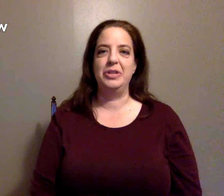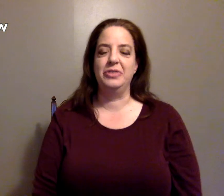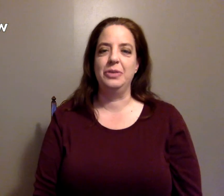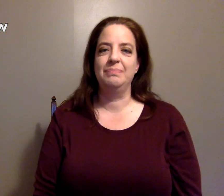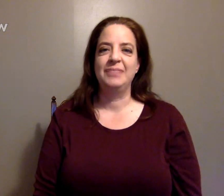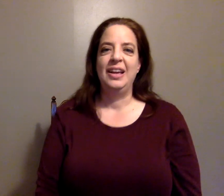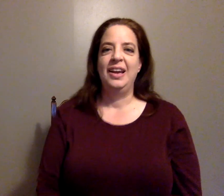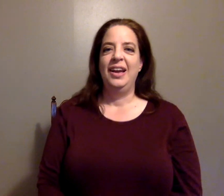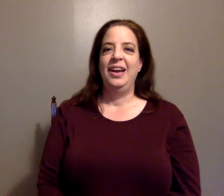interview.